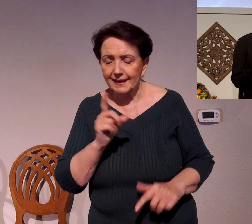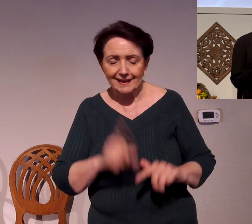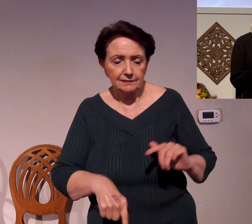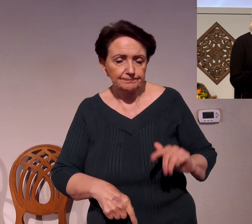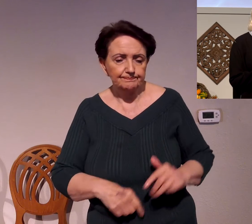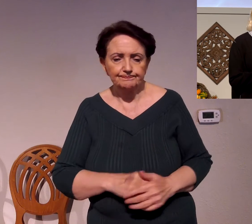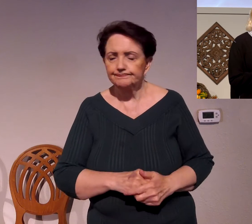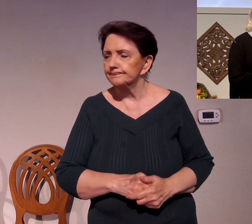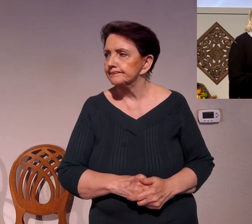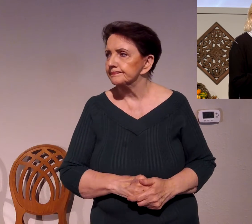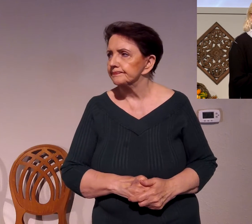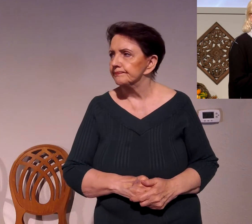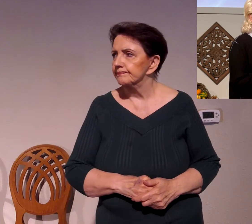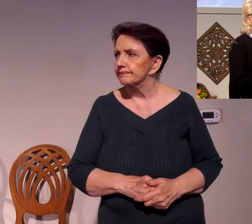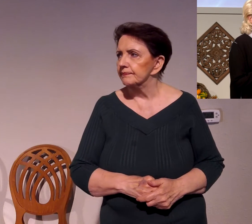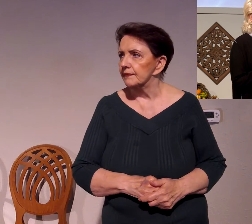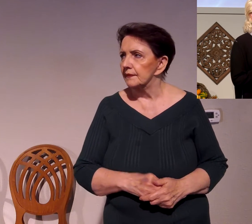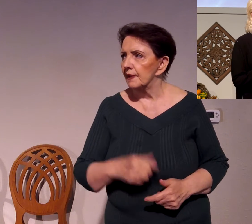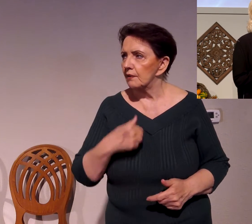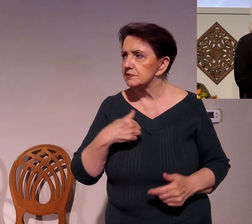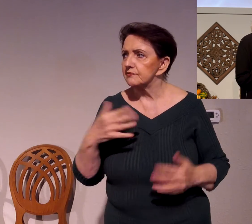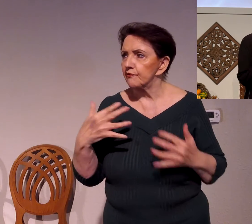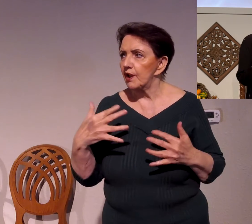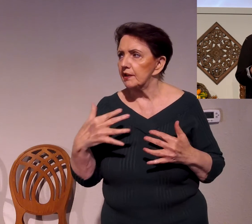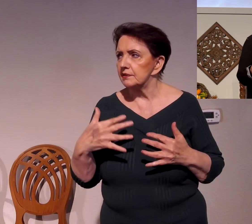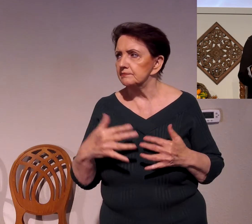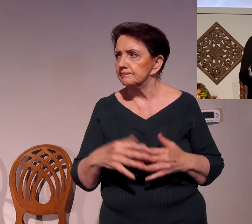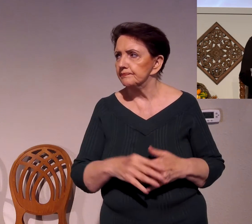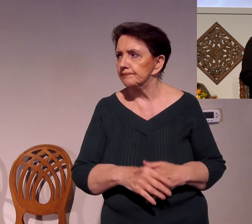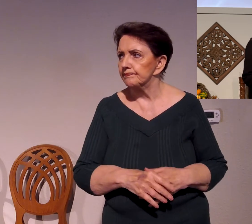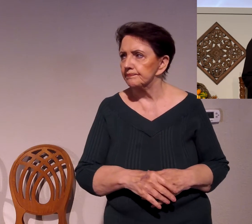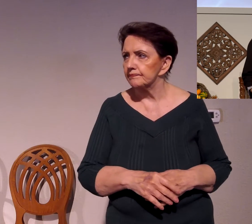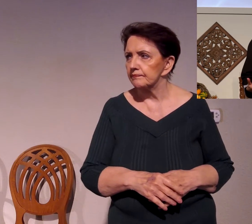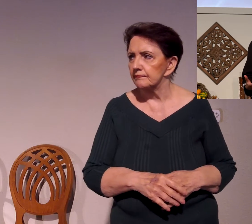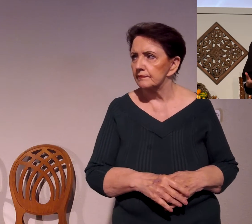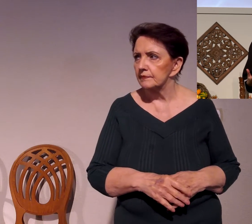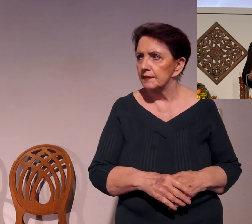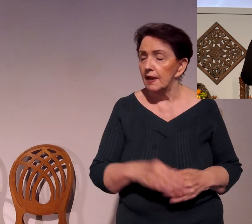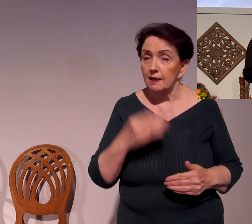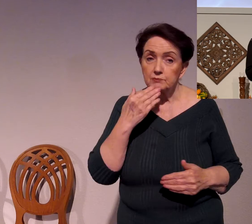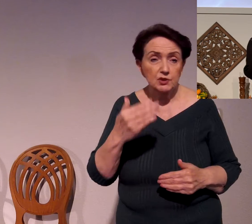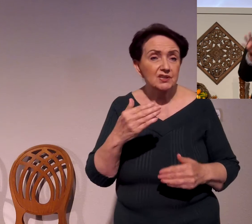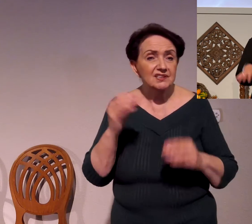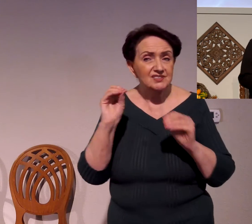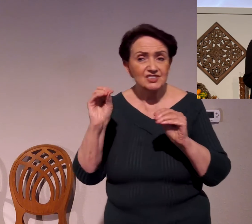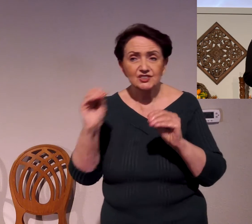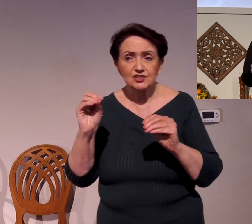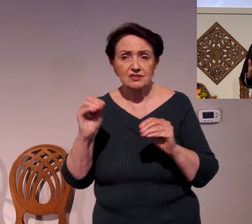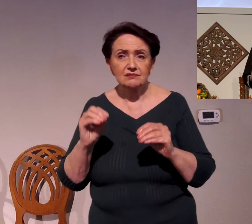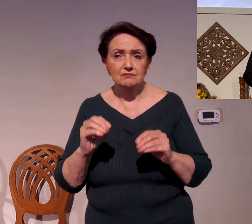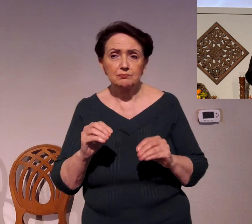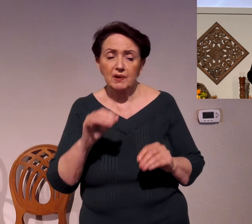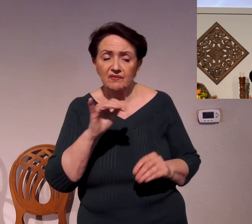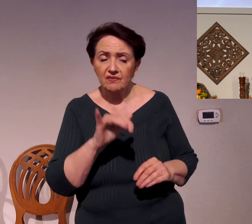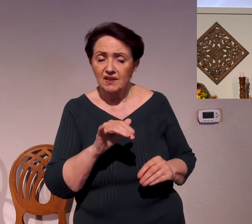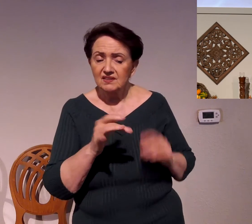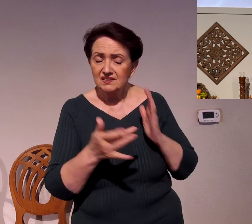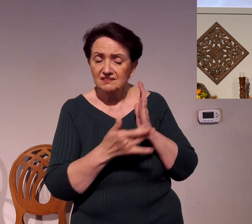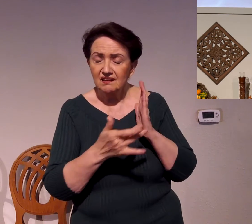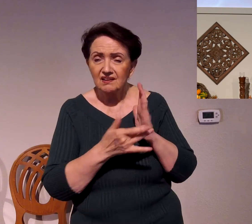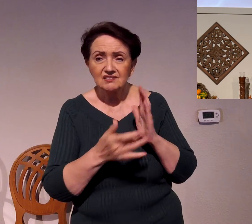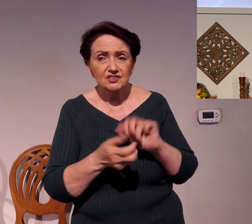it. And I was afraid, right? I was afraid that I'm really good at teaching, but that would really change